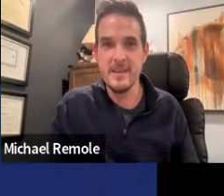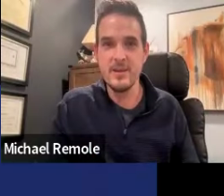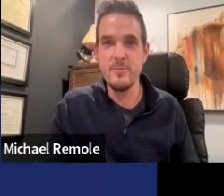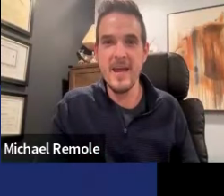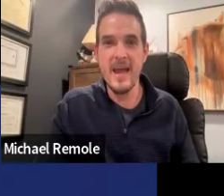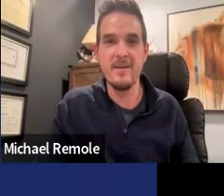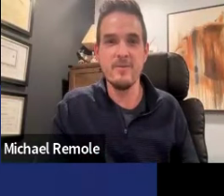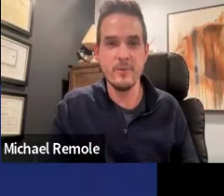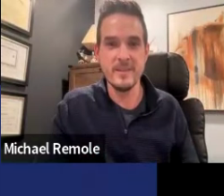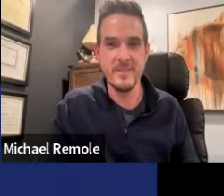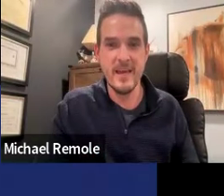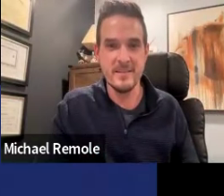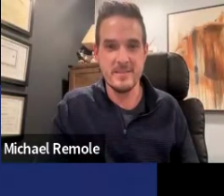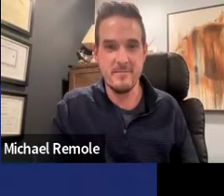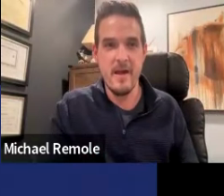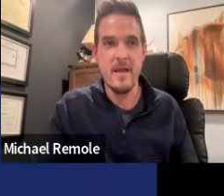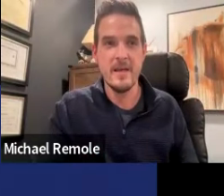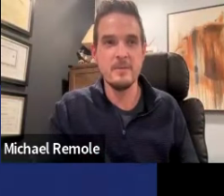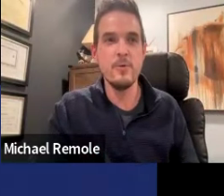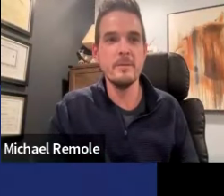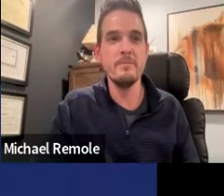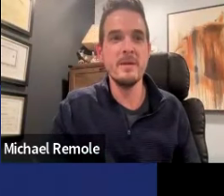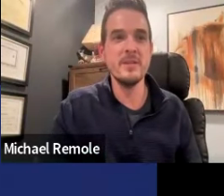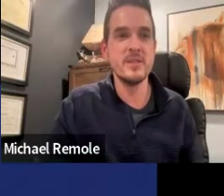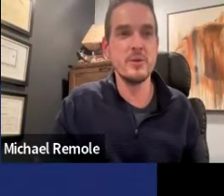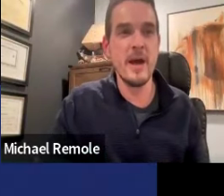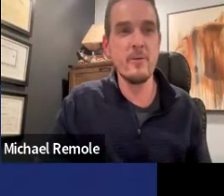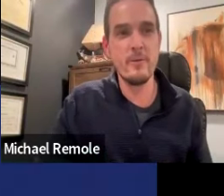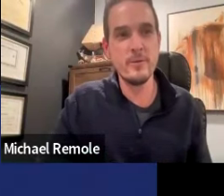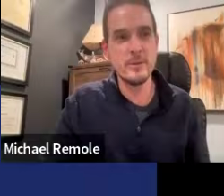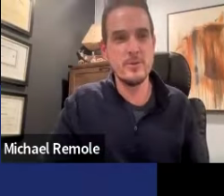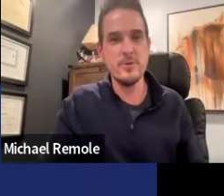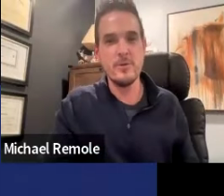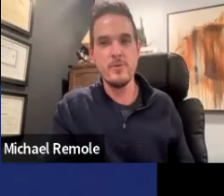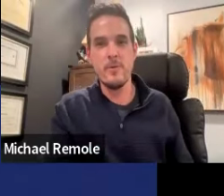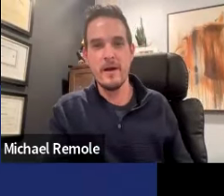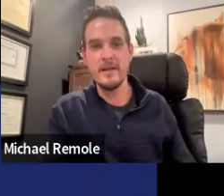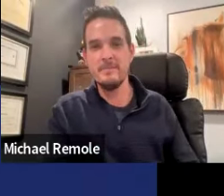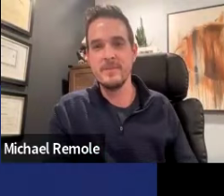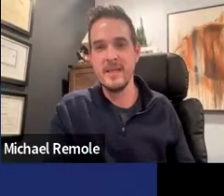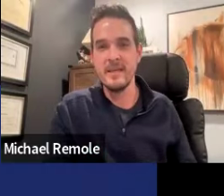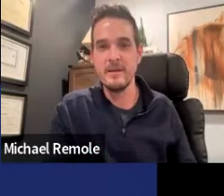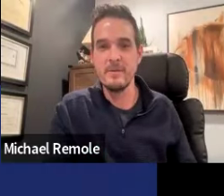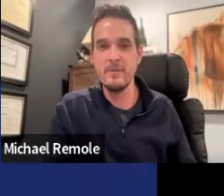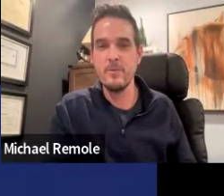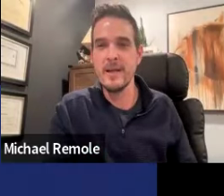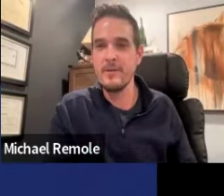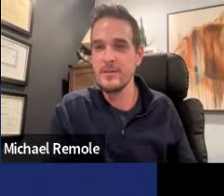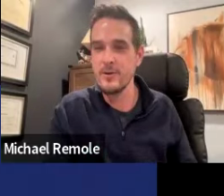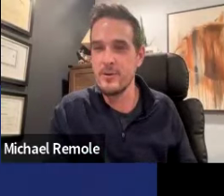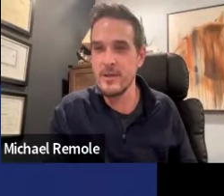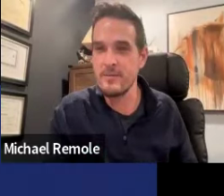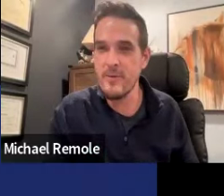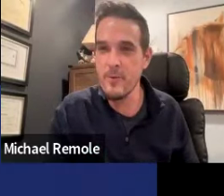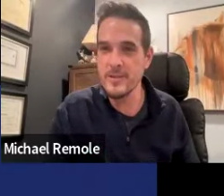questions that you might have for this case? And what maybe stood out for to you? And what